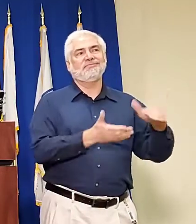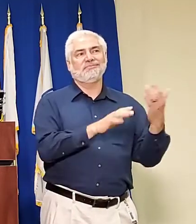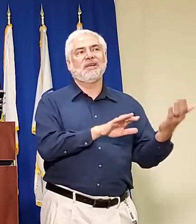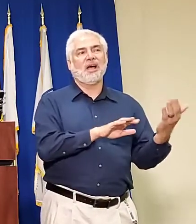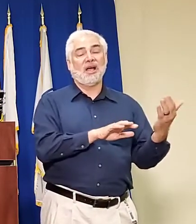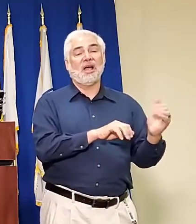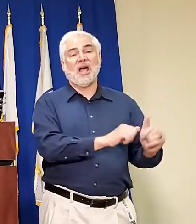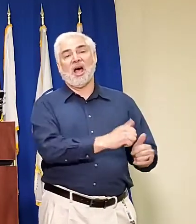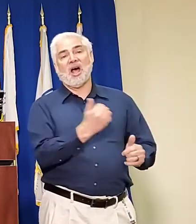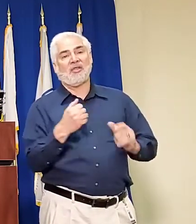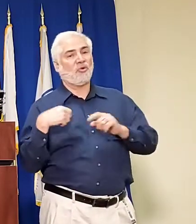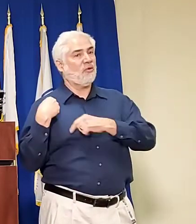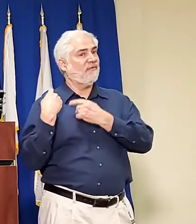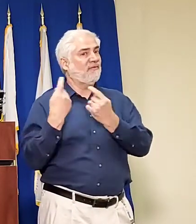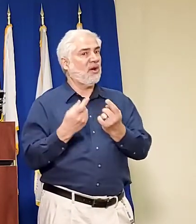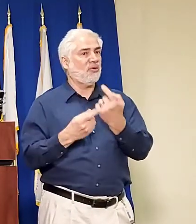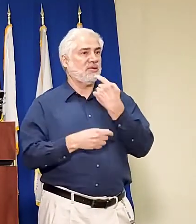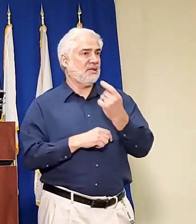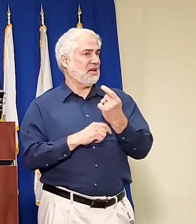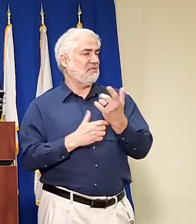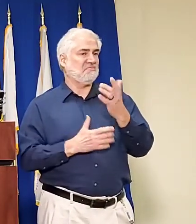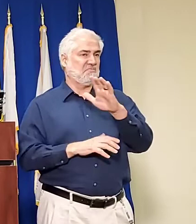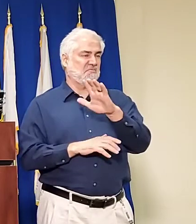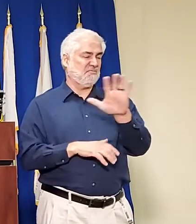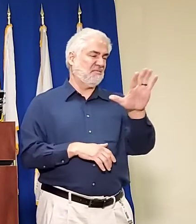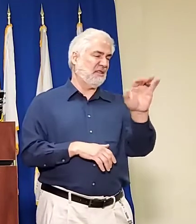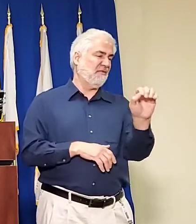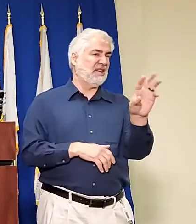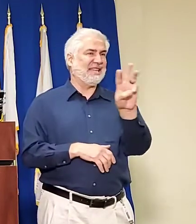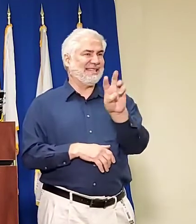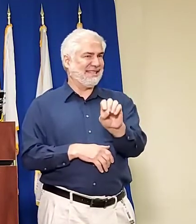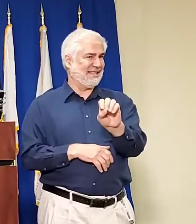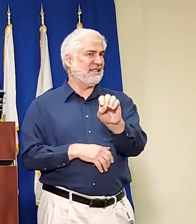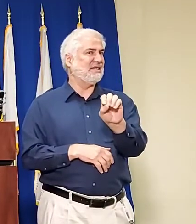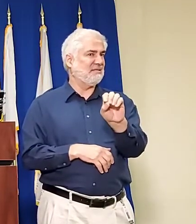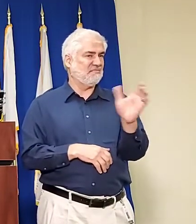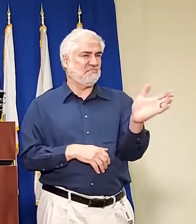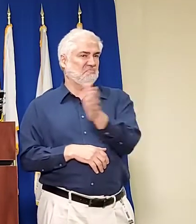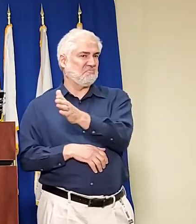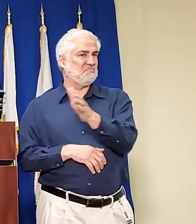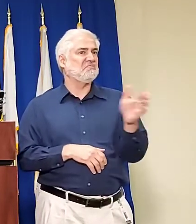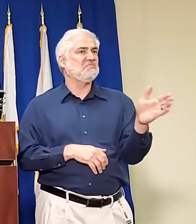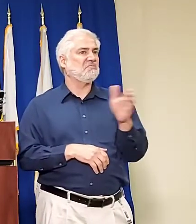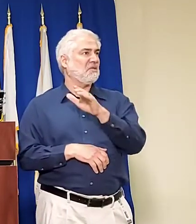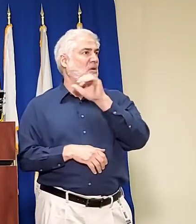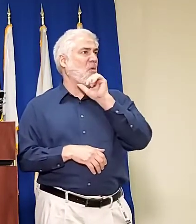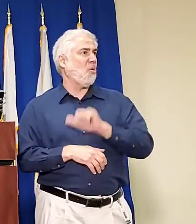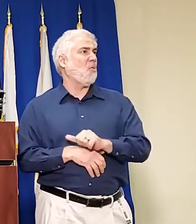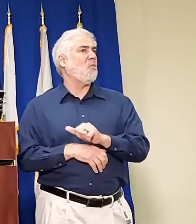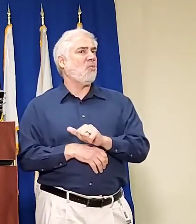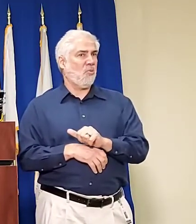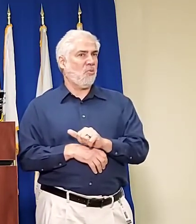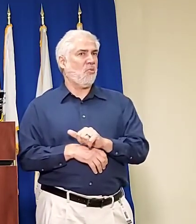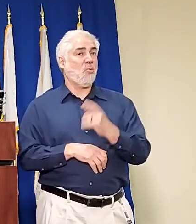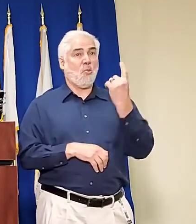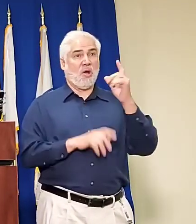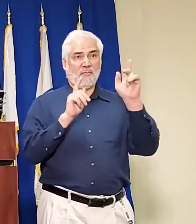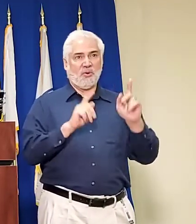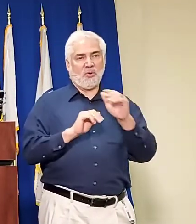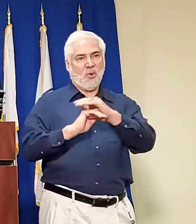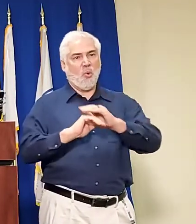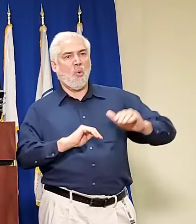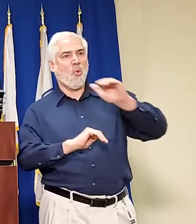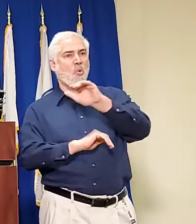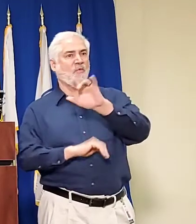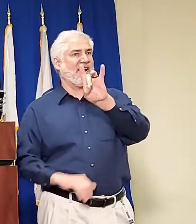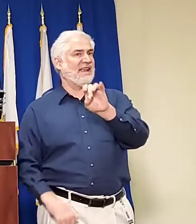Everyone else thus far, if you recall, I've said has been the 50-60 range. I know one person is probably over